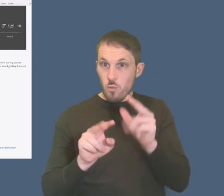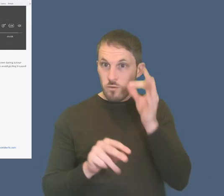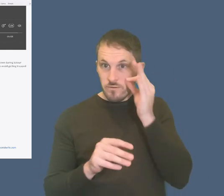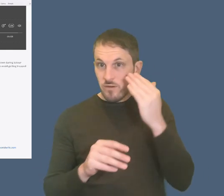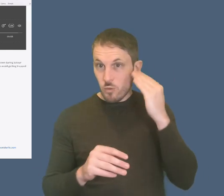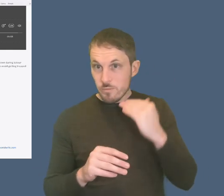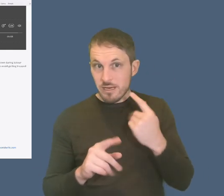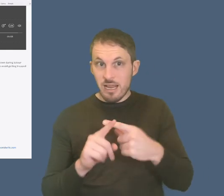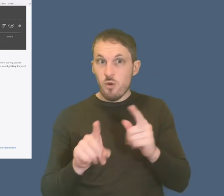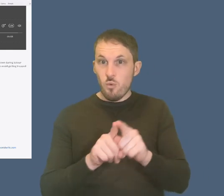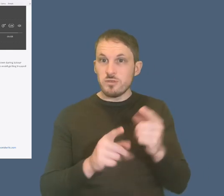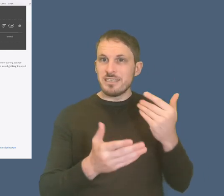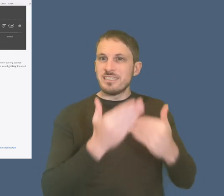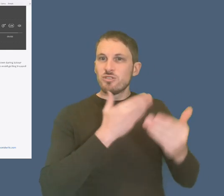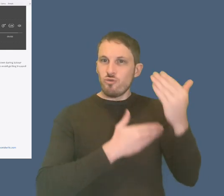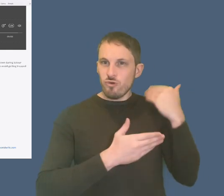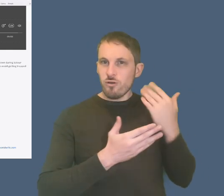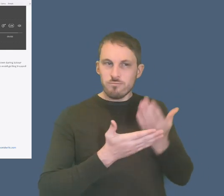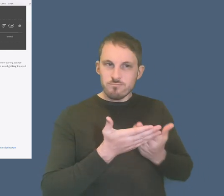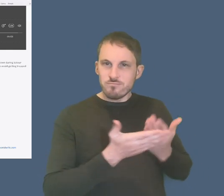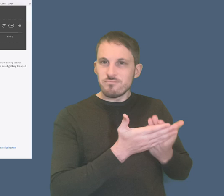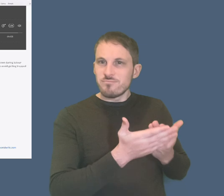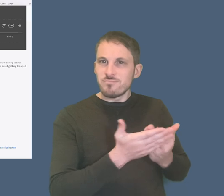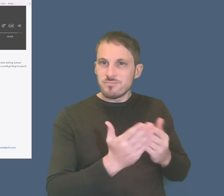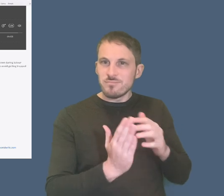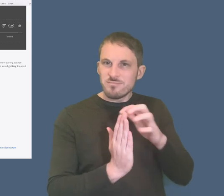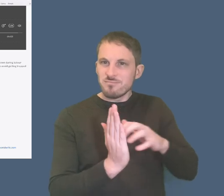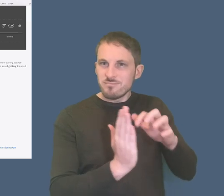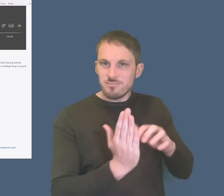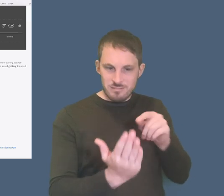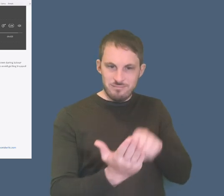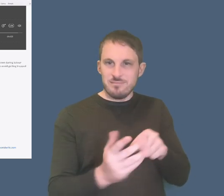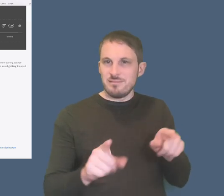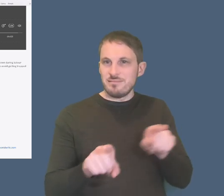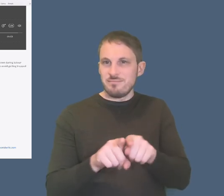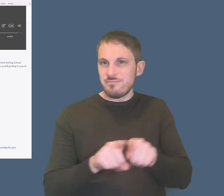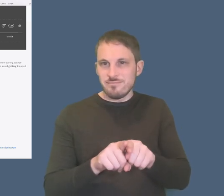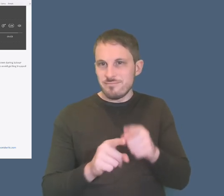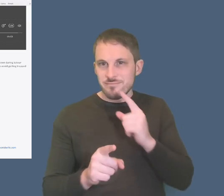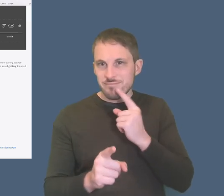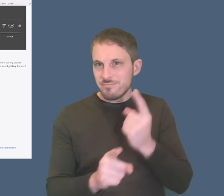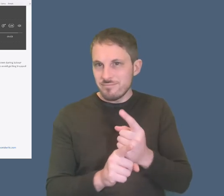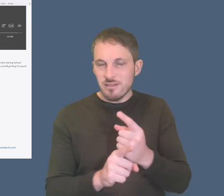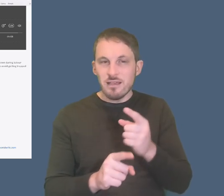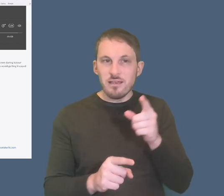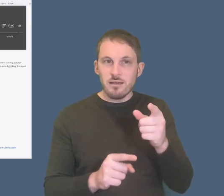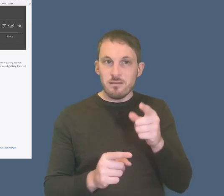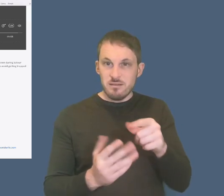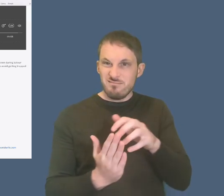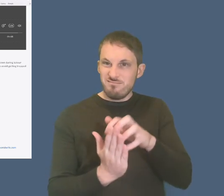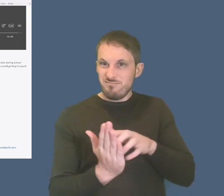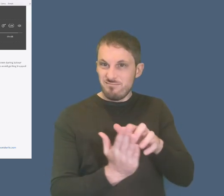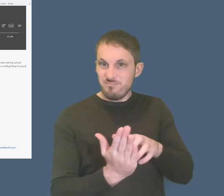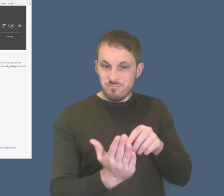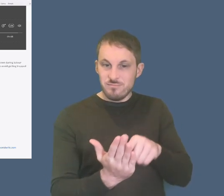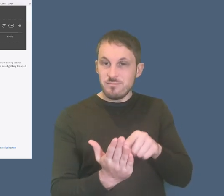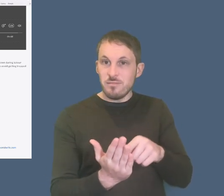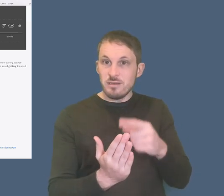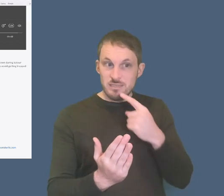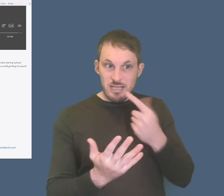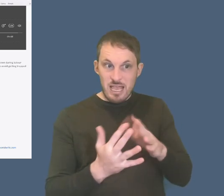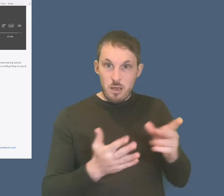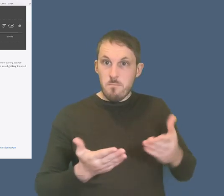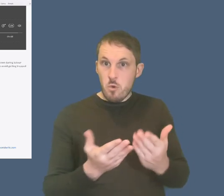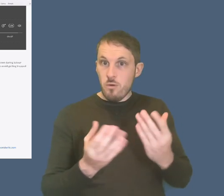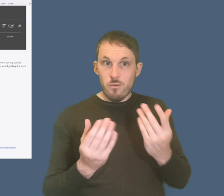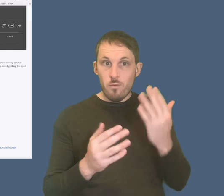this from historical and anthropological texts, which explain how women gave birth before there was even a bed to give birth